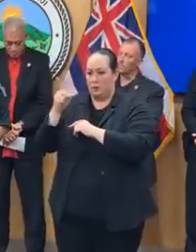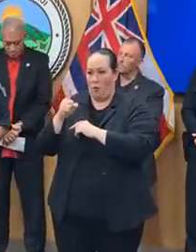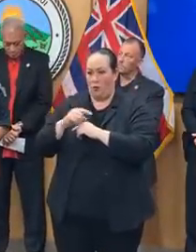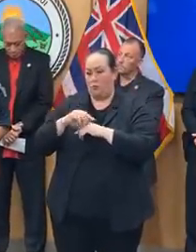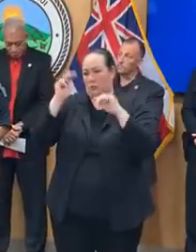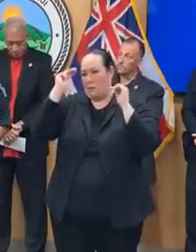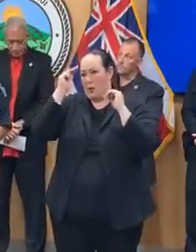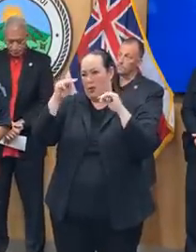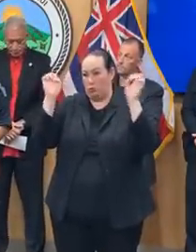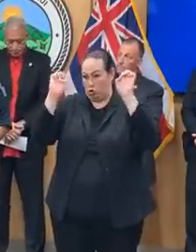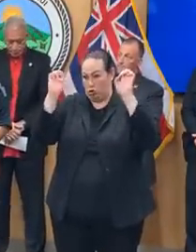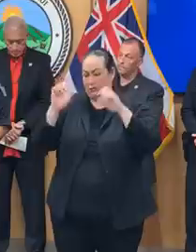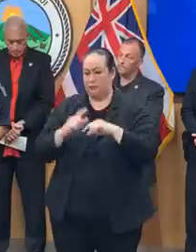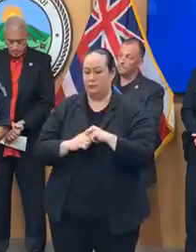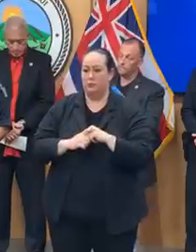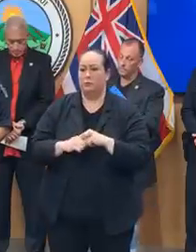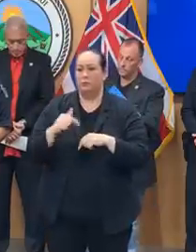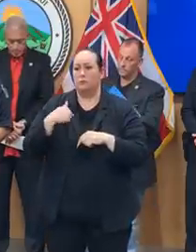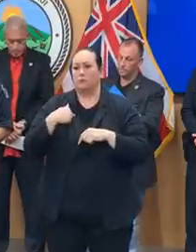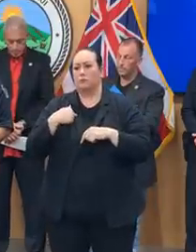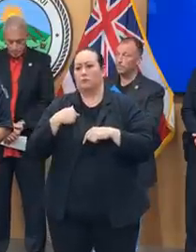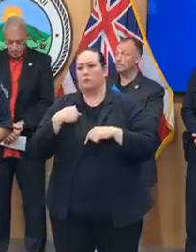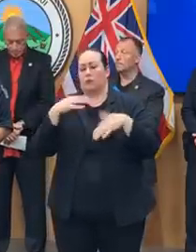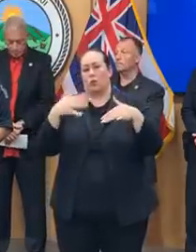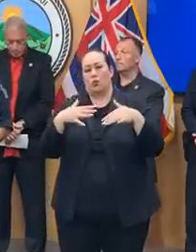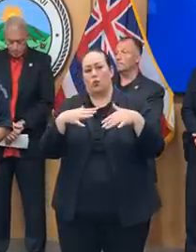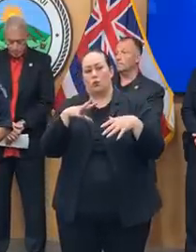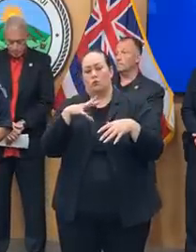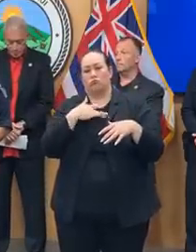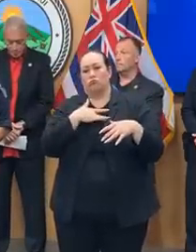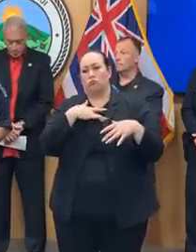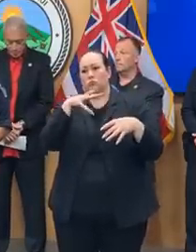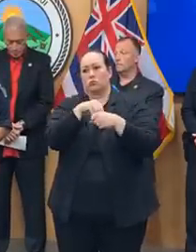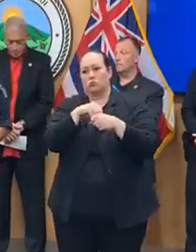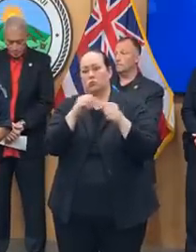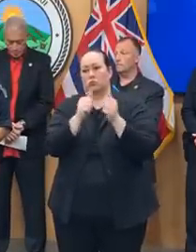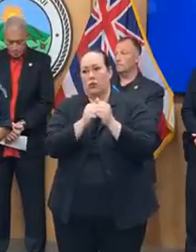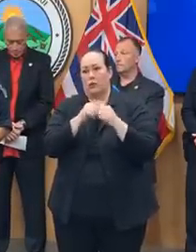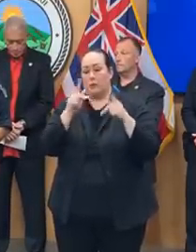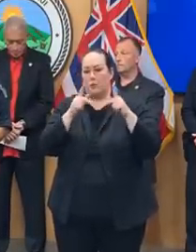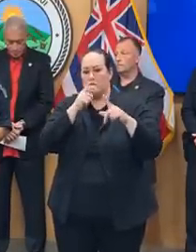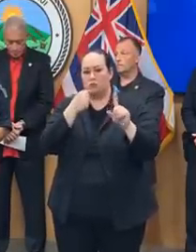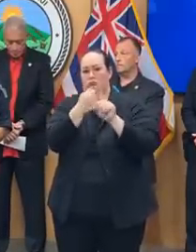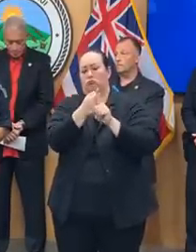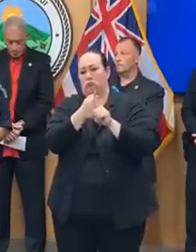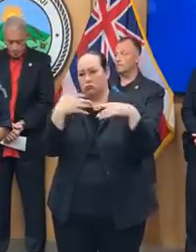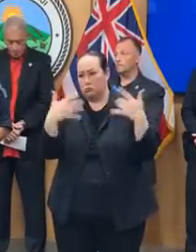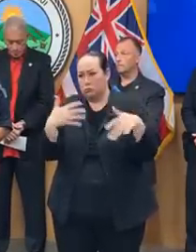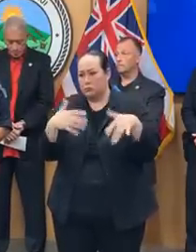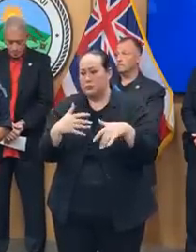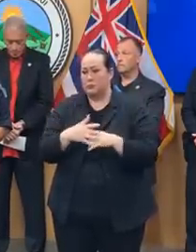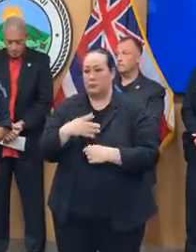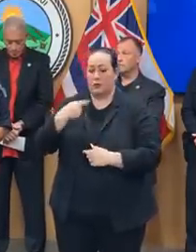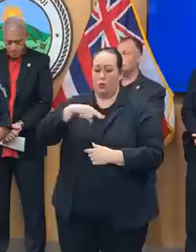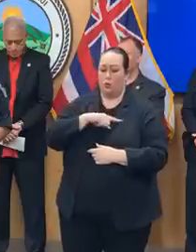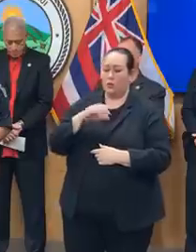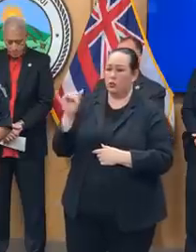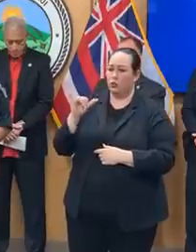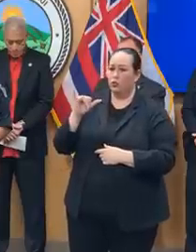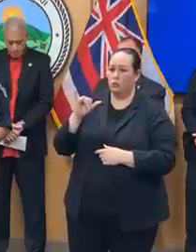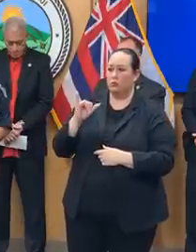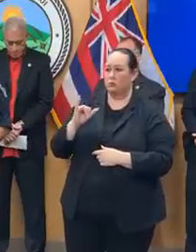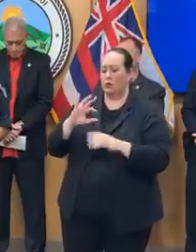be with all of those who have been impacted by this tragedy. We too, within our extended Mima family, have